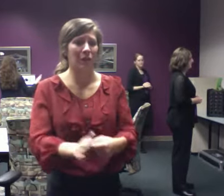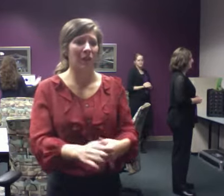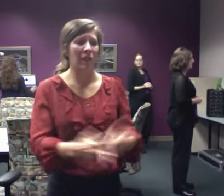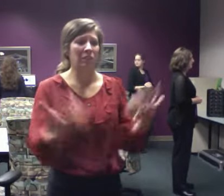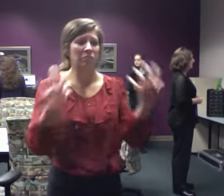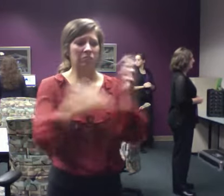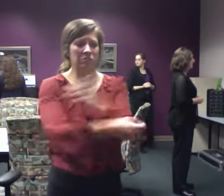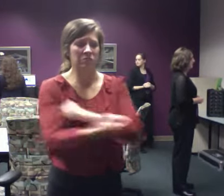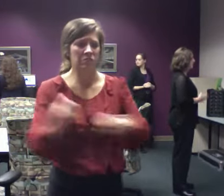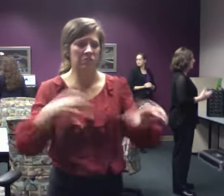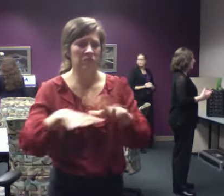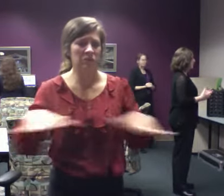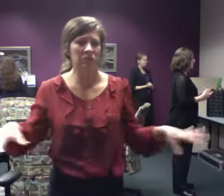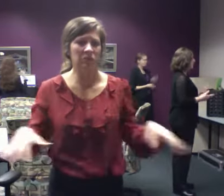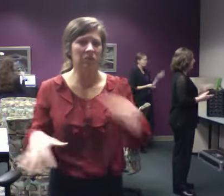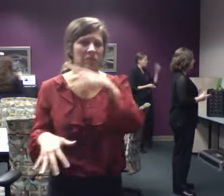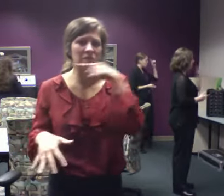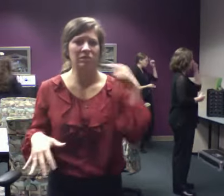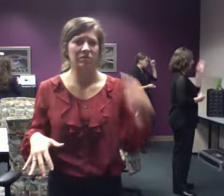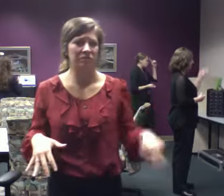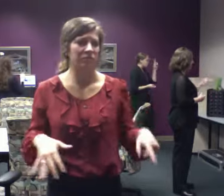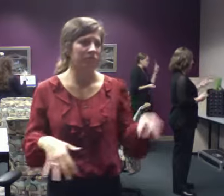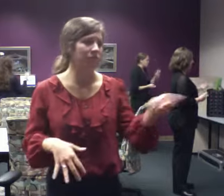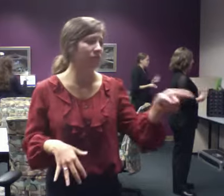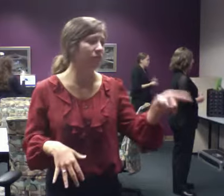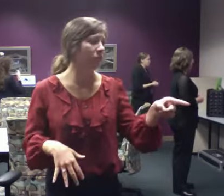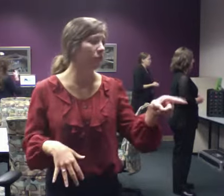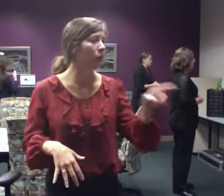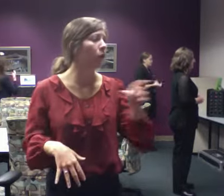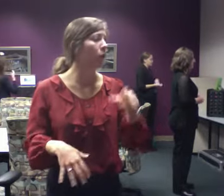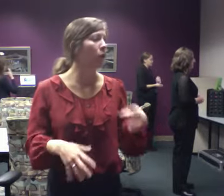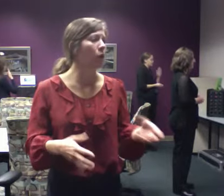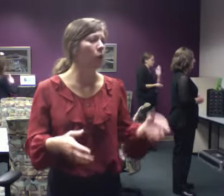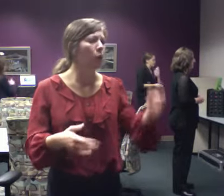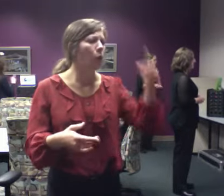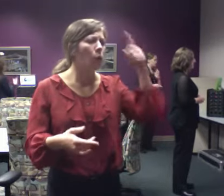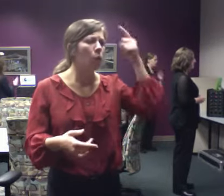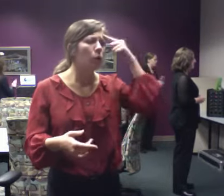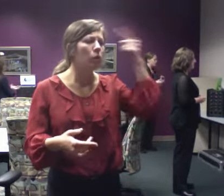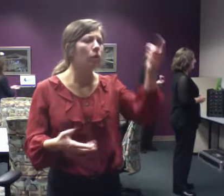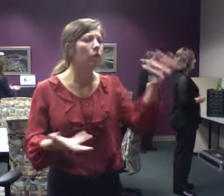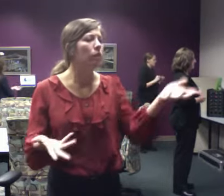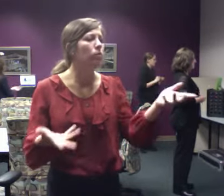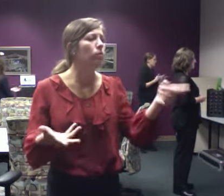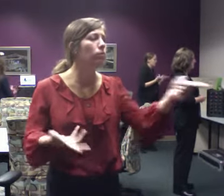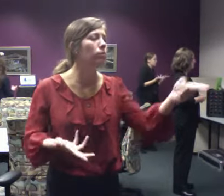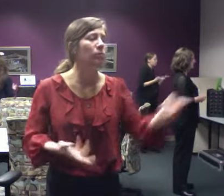reactions to that. Not funny if you're a sheep. Yeah, I wouldn't be laughing if I was a sheep, I know. But what,